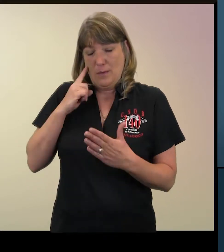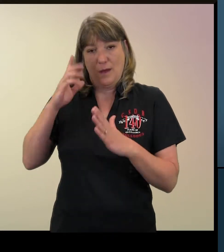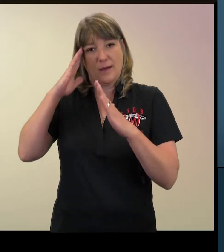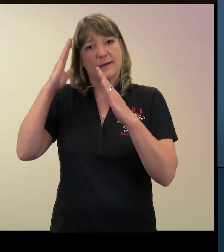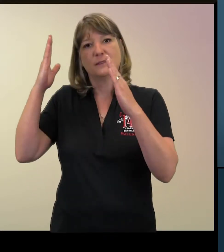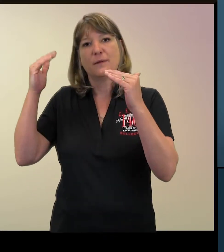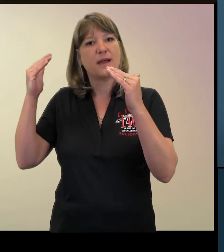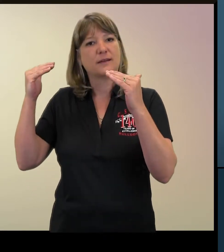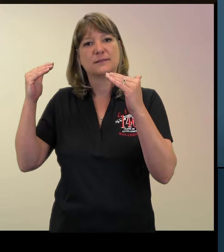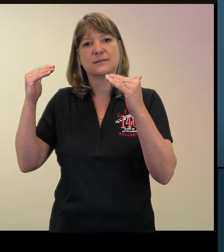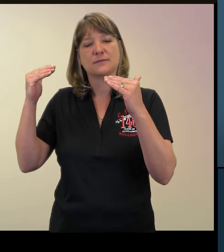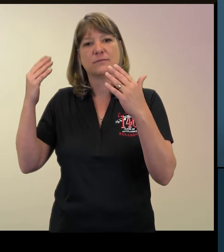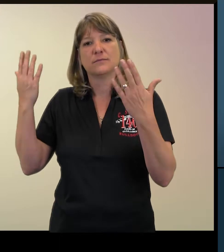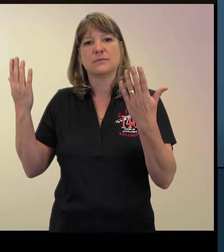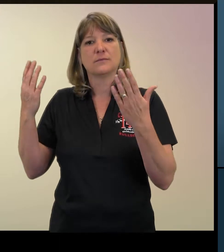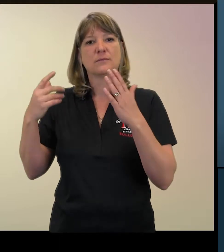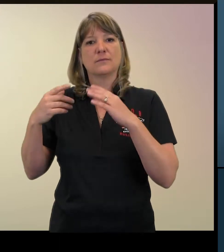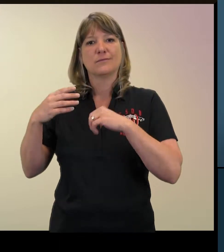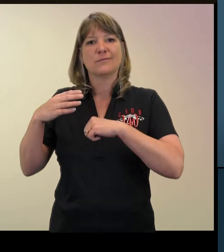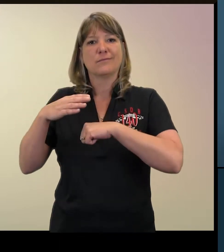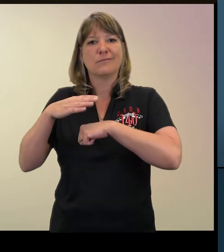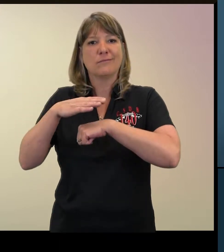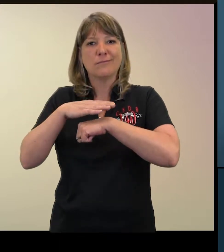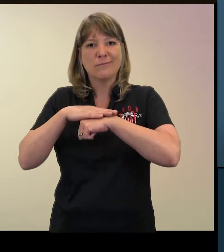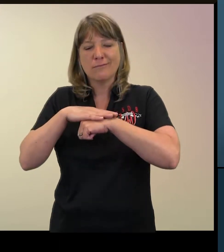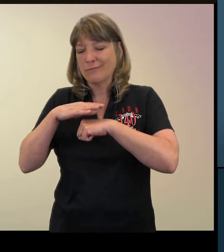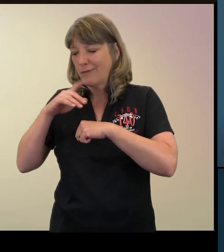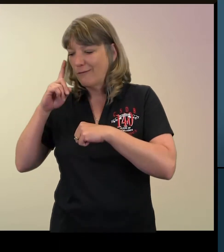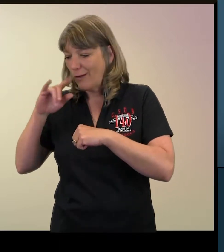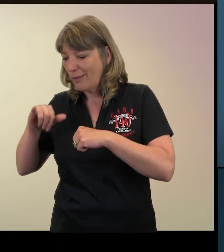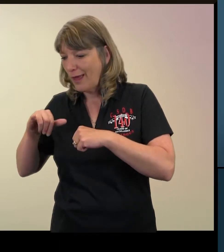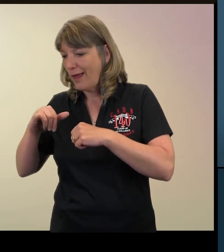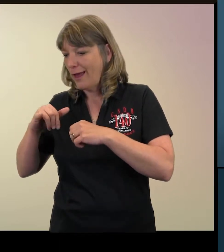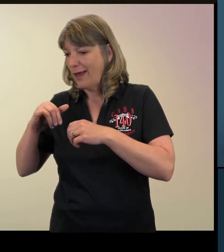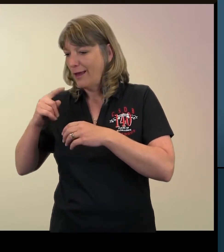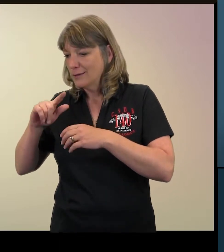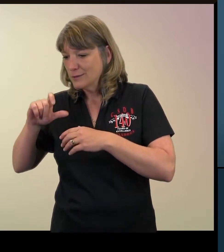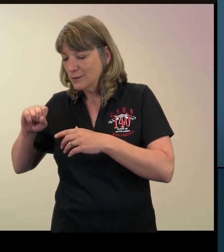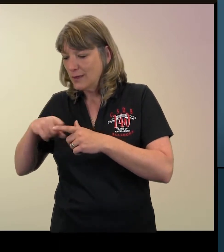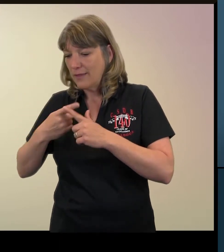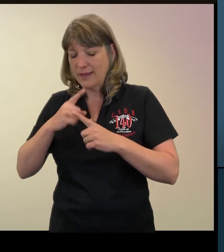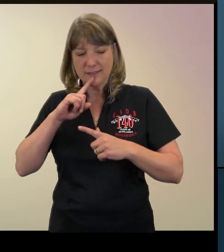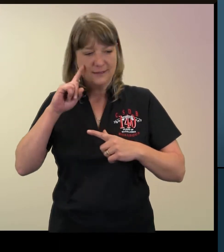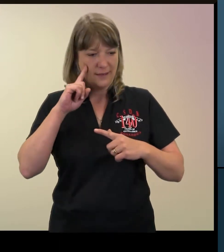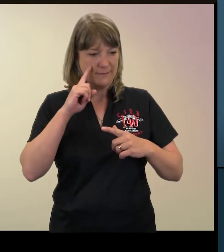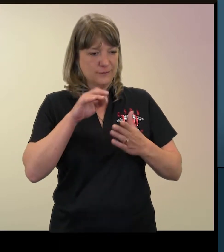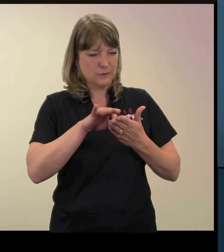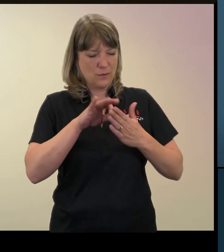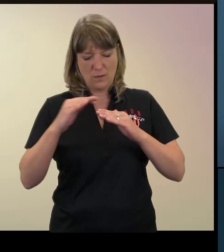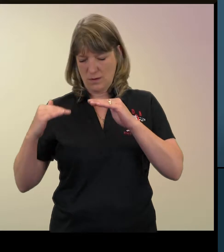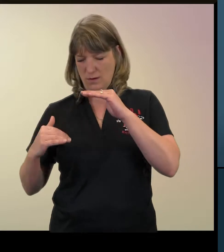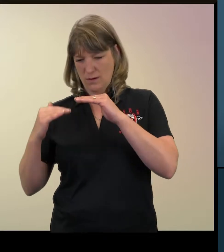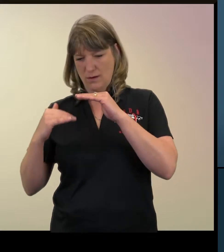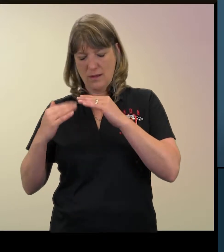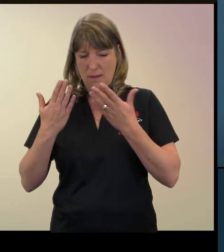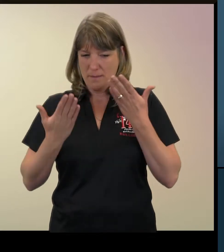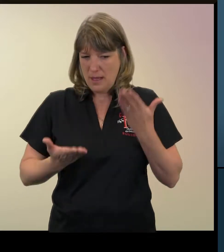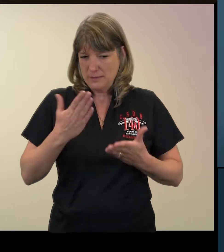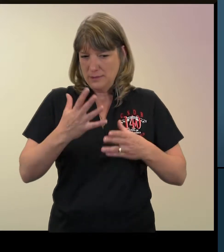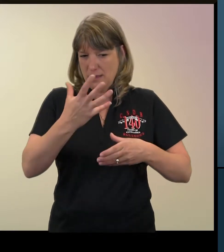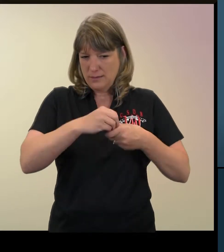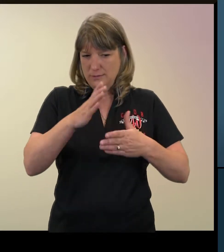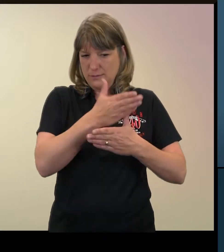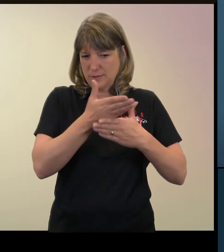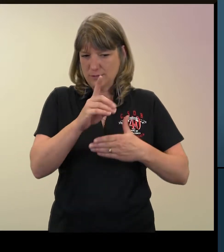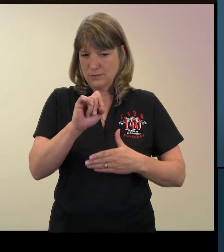though we might expect on like a surface review of the instrument for a child who's deaf to score as